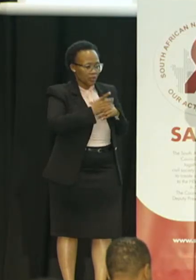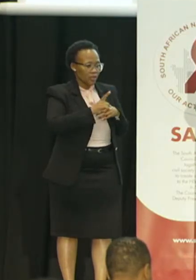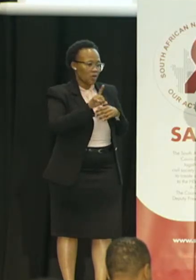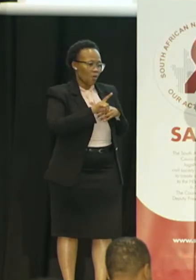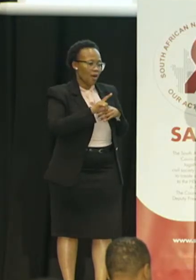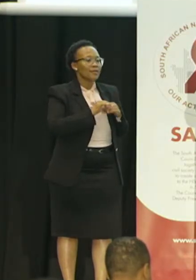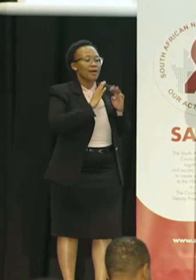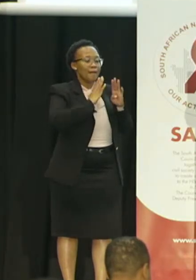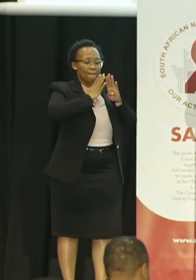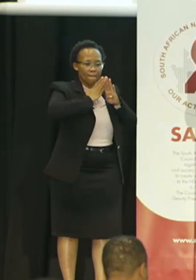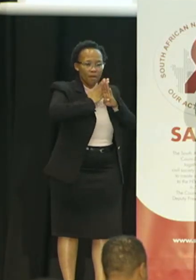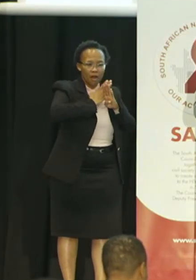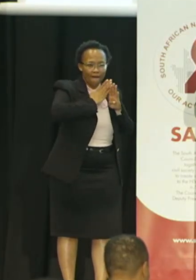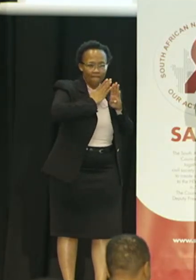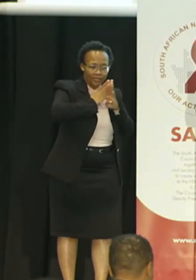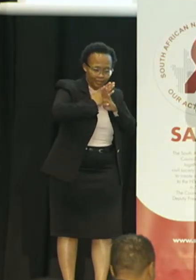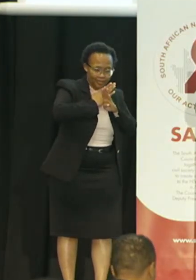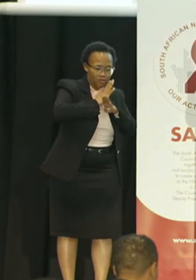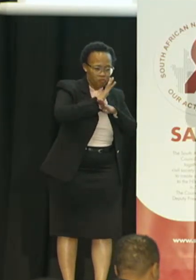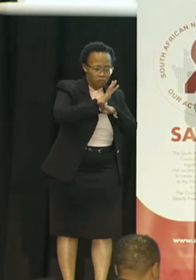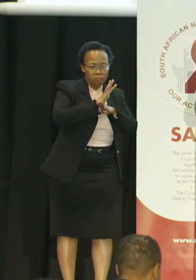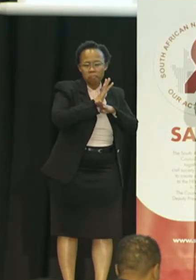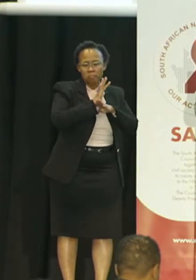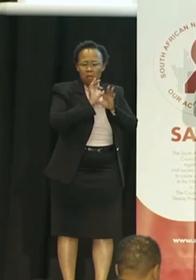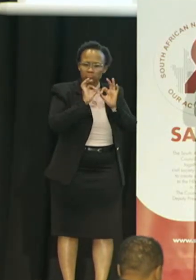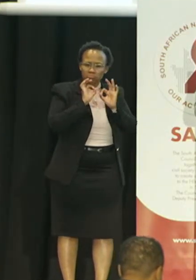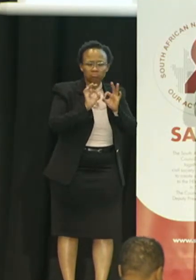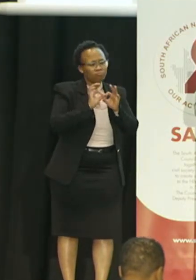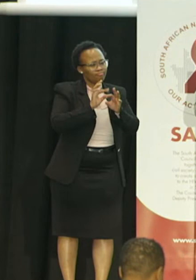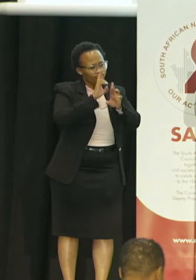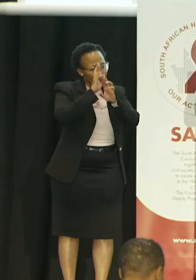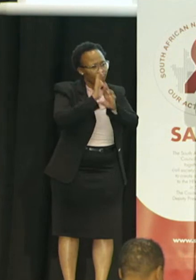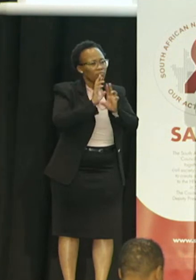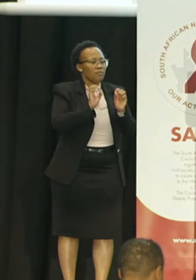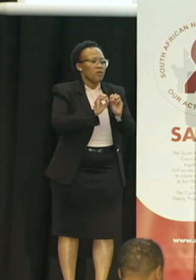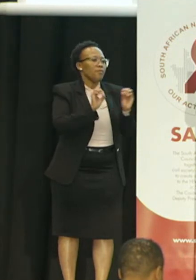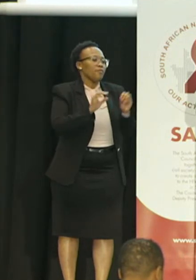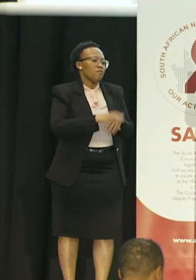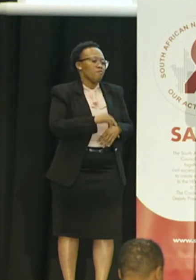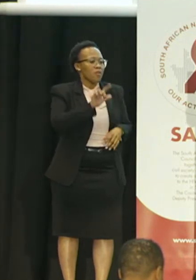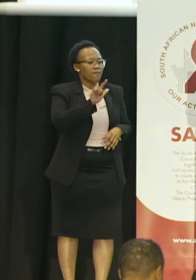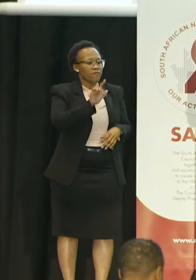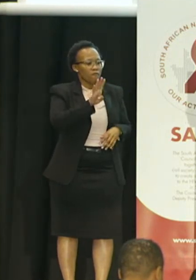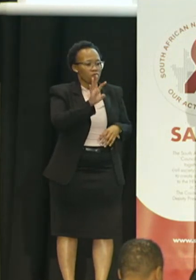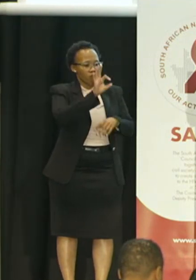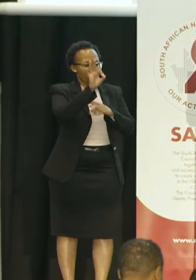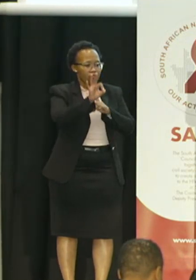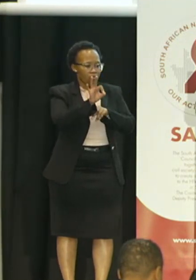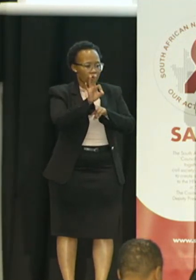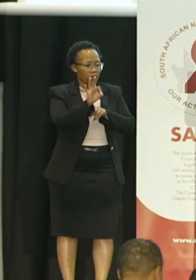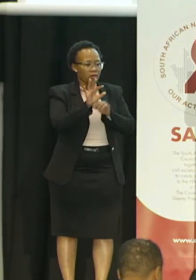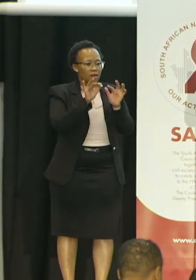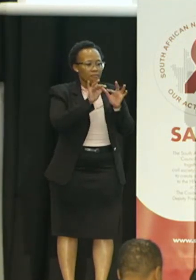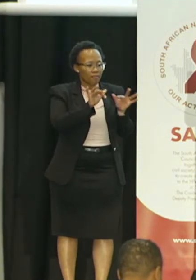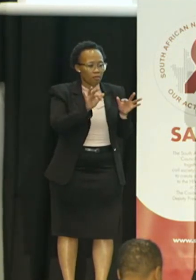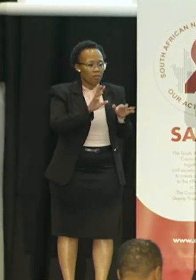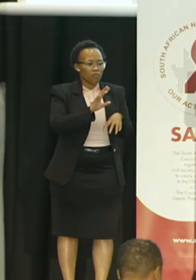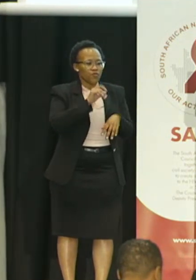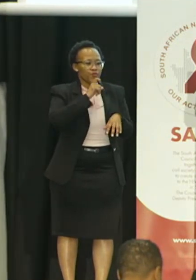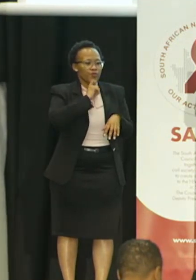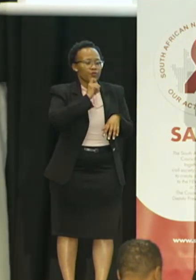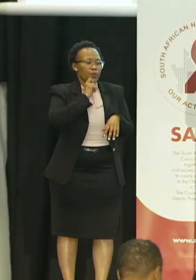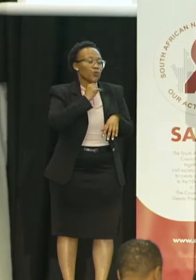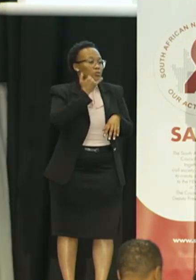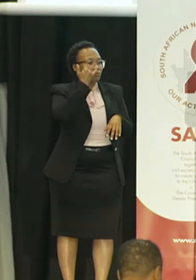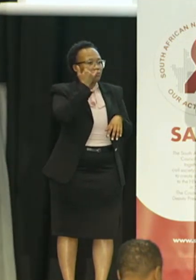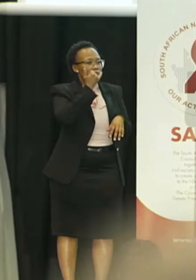privacy was not well respected. You can see 74% of people who use drugs. And some of the reasons